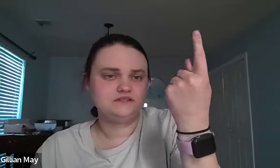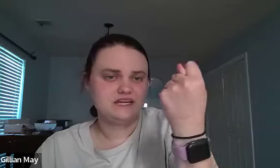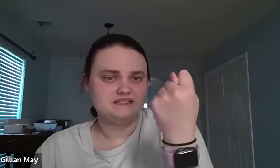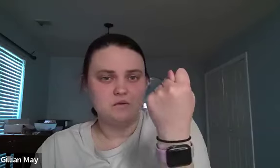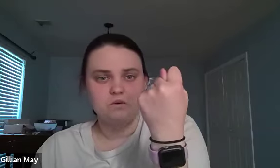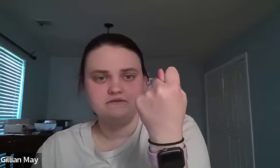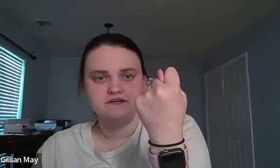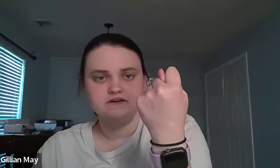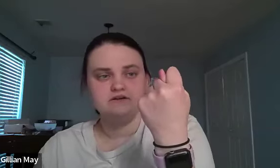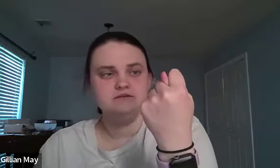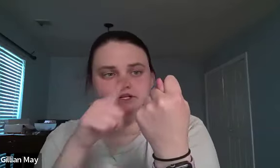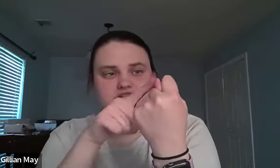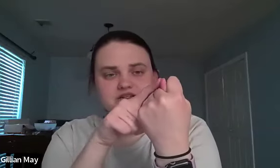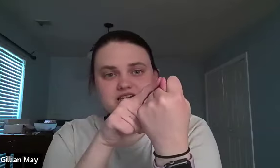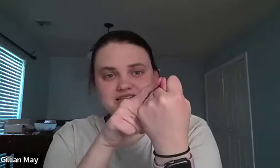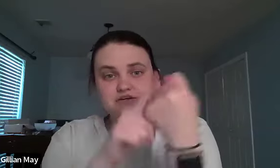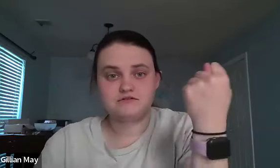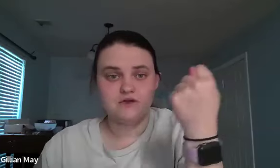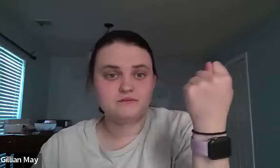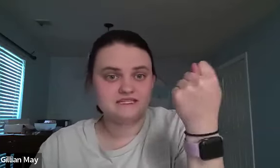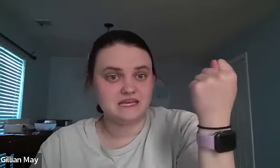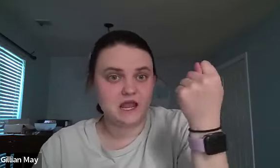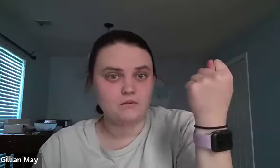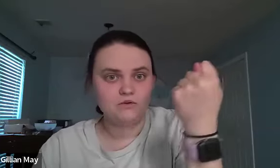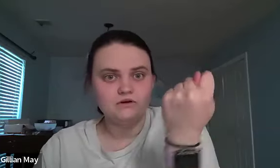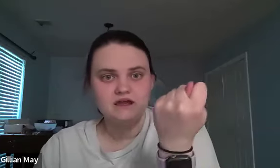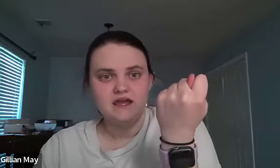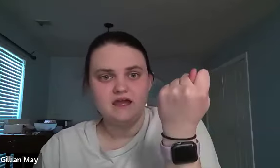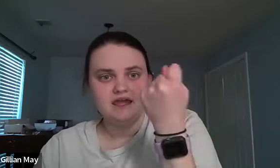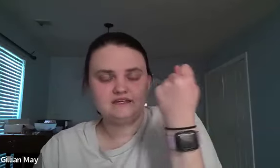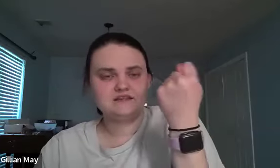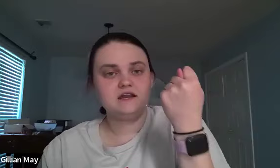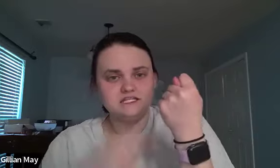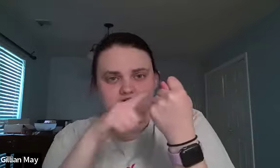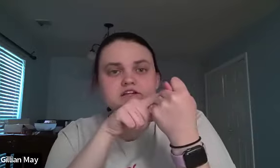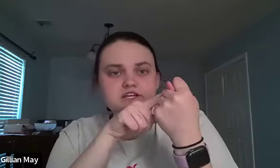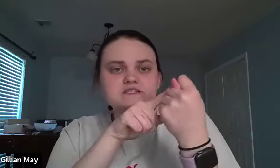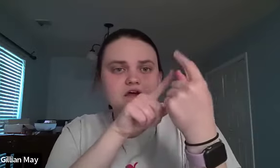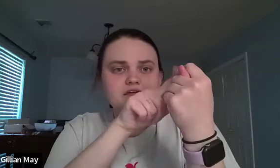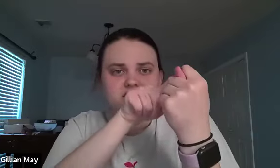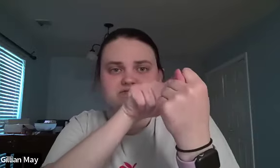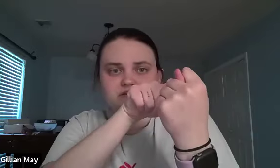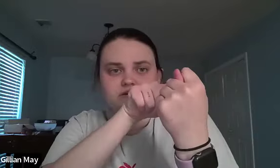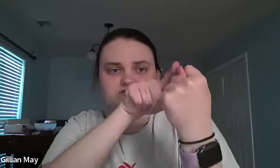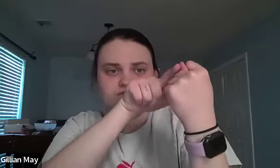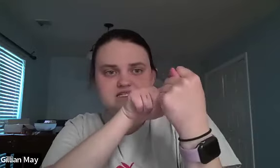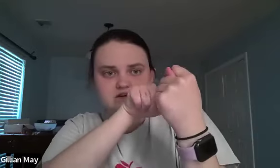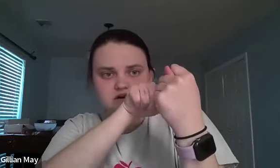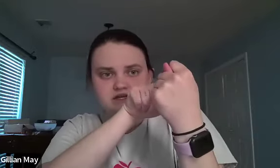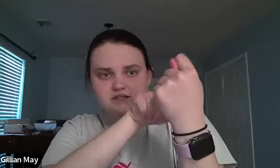Tuesday is that 1 finger, but you still can like see your thumb, it's sticking out more. And it's clearly you can tell that this finger is resting on it. You